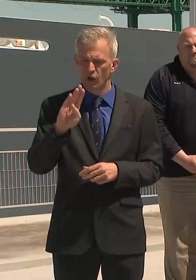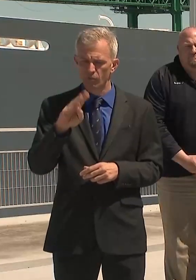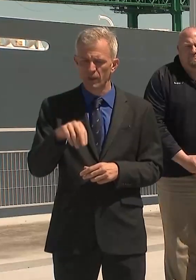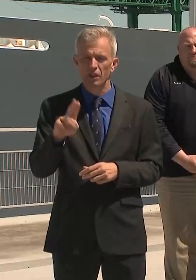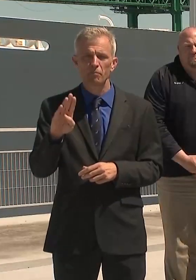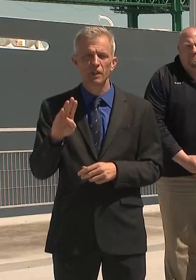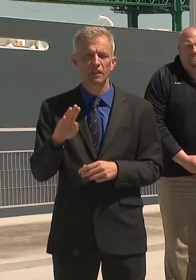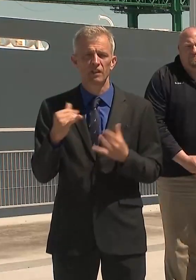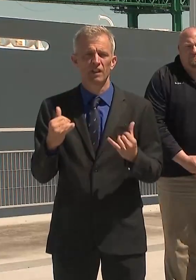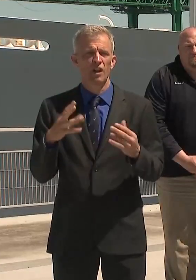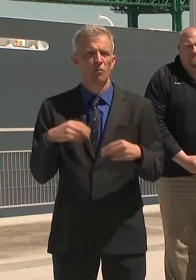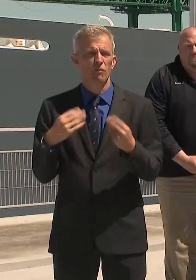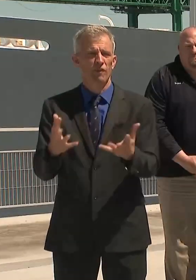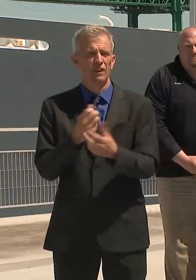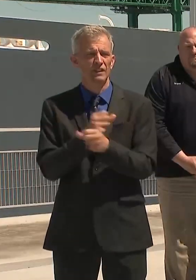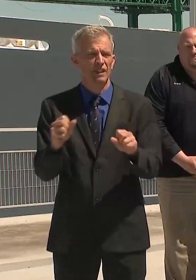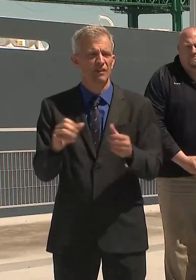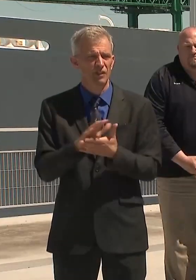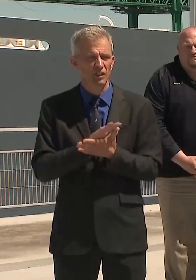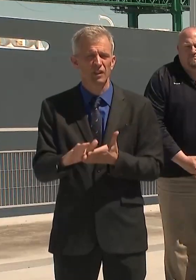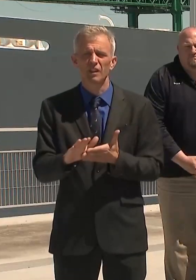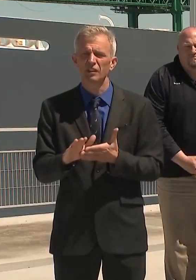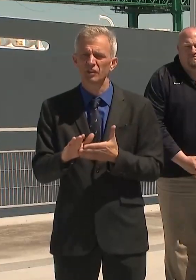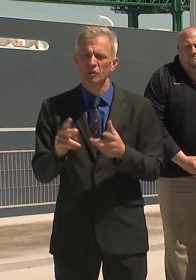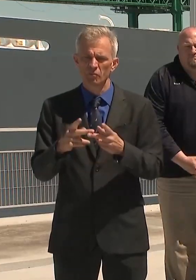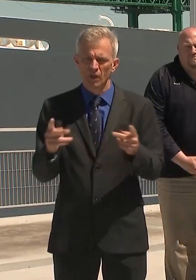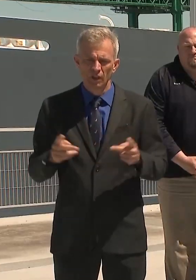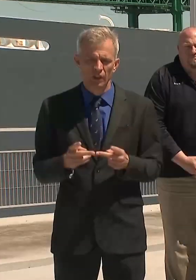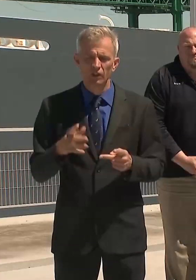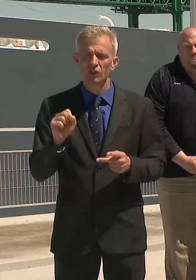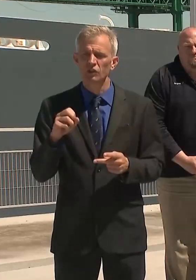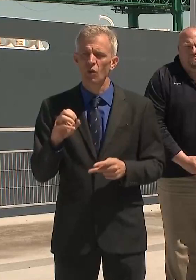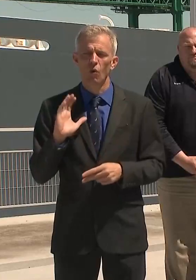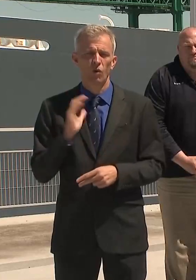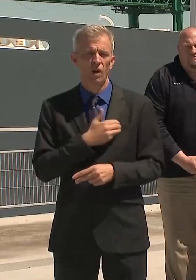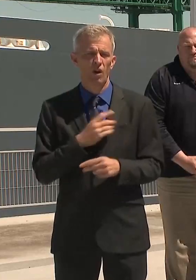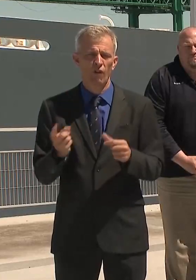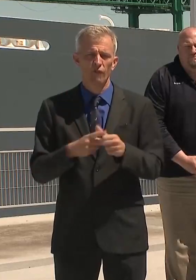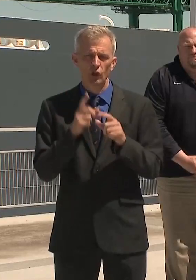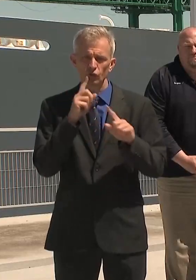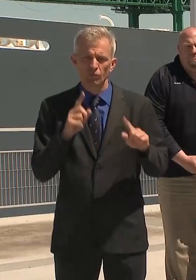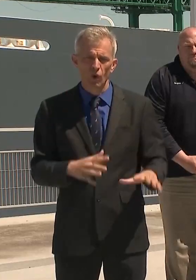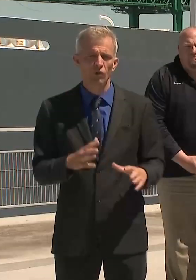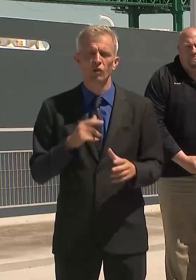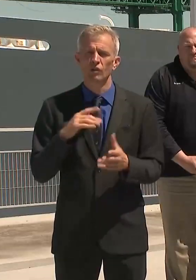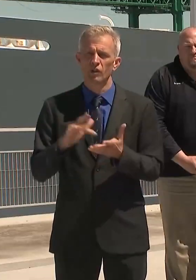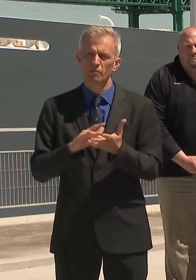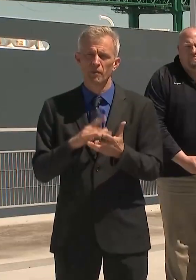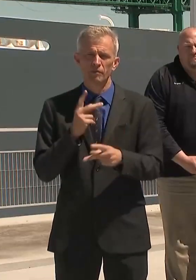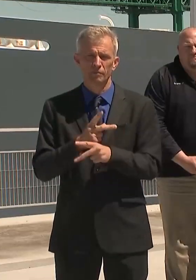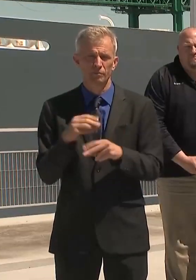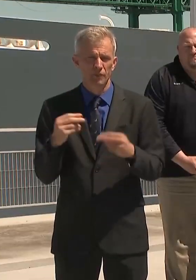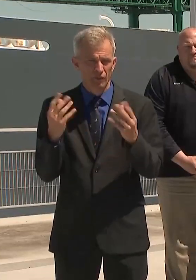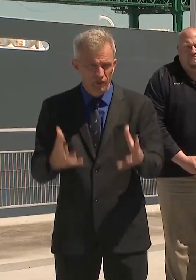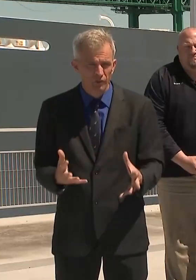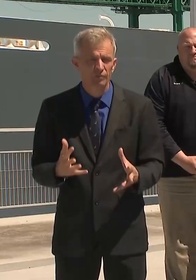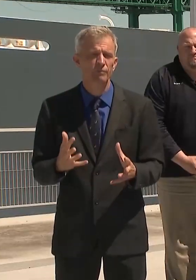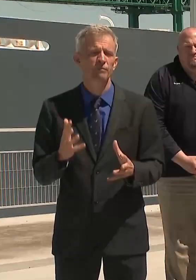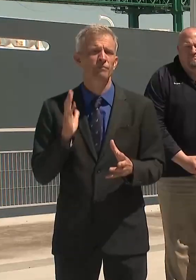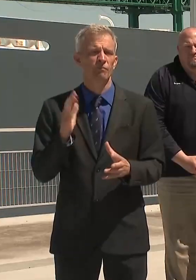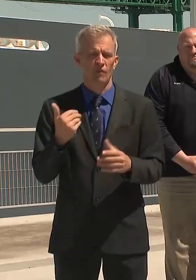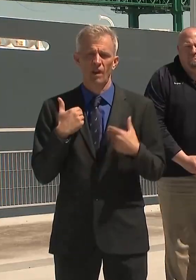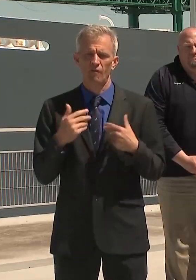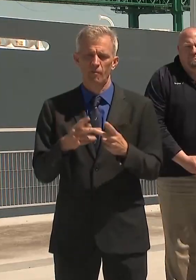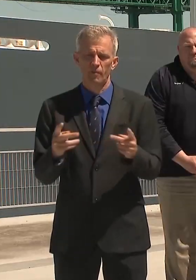now safe and clean assets so our first responders and our medical care providers will have a place